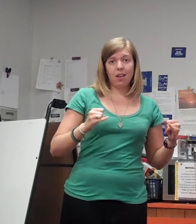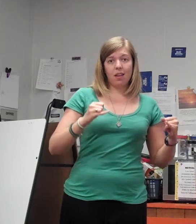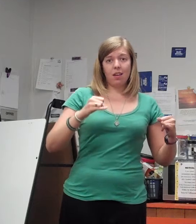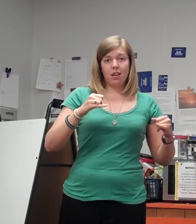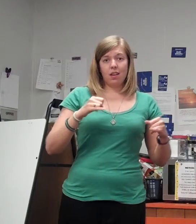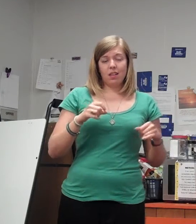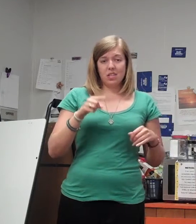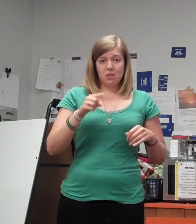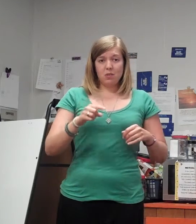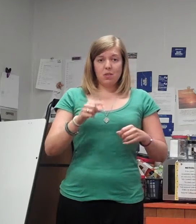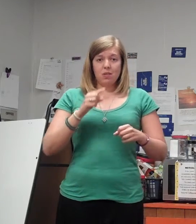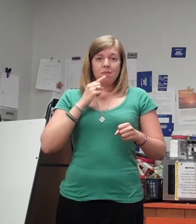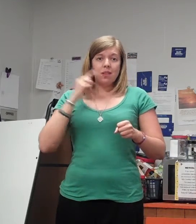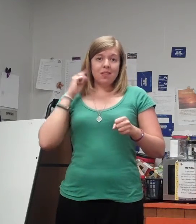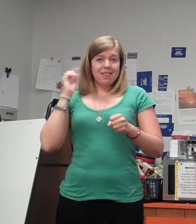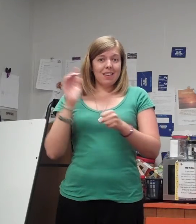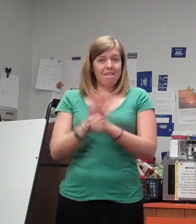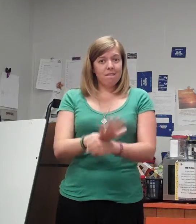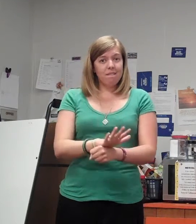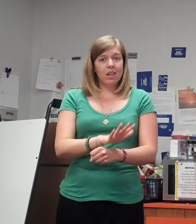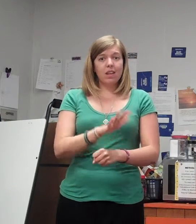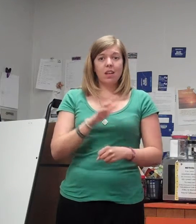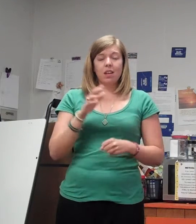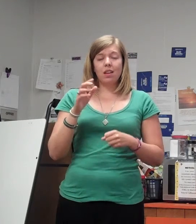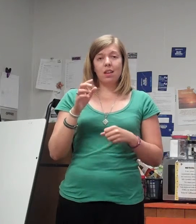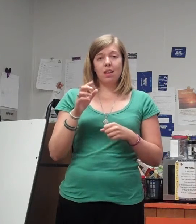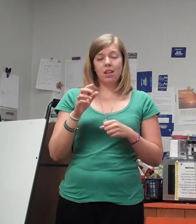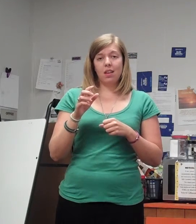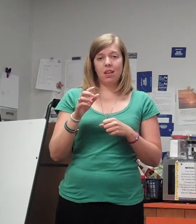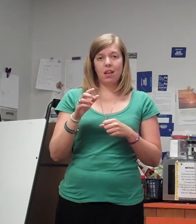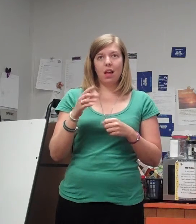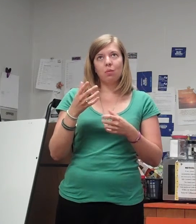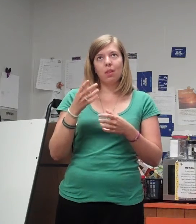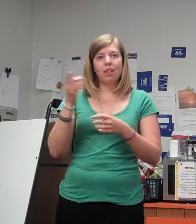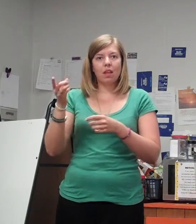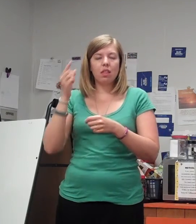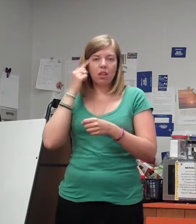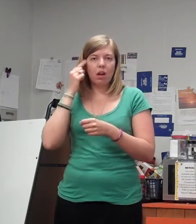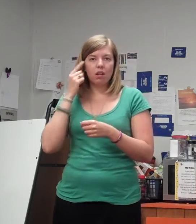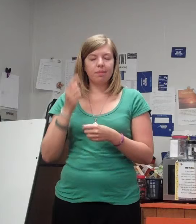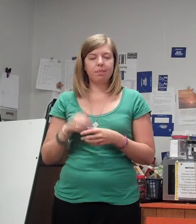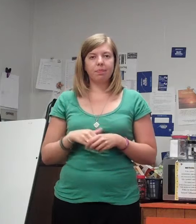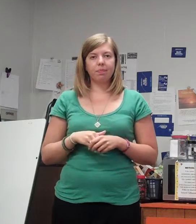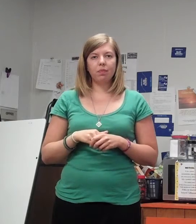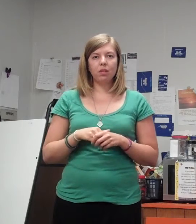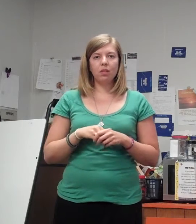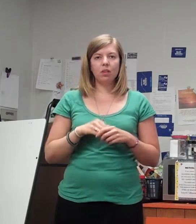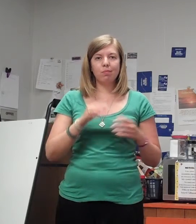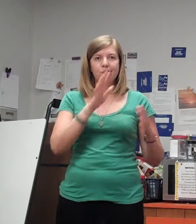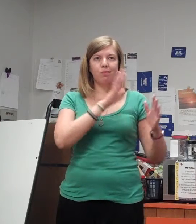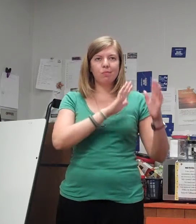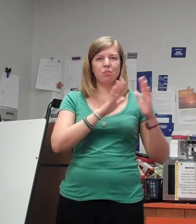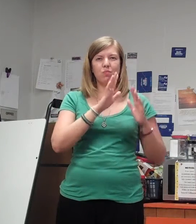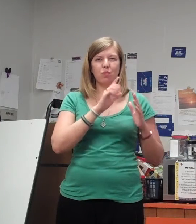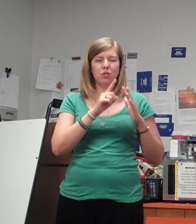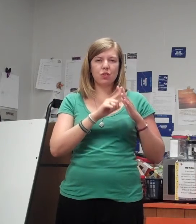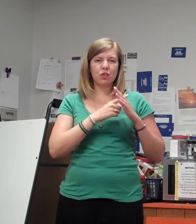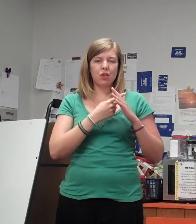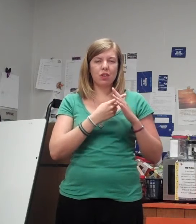profoundly deaf, at least that's what they thought. He was, at the time when we started the paperwork, I believe he was 4.5